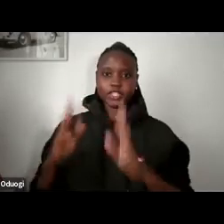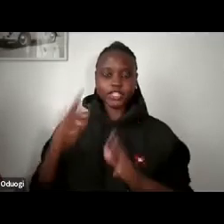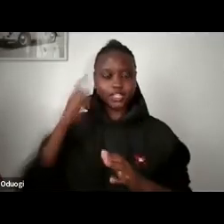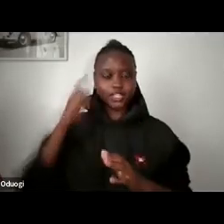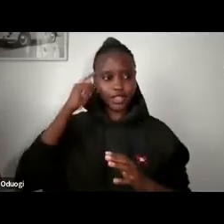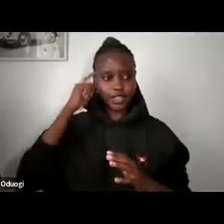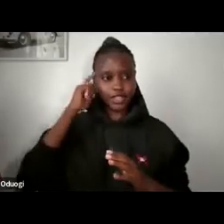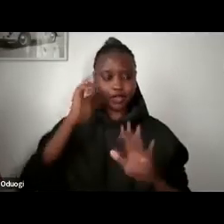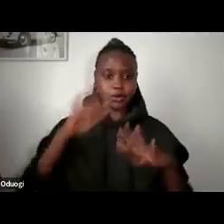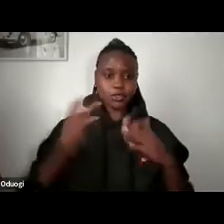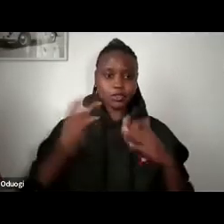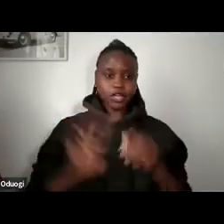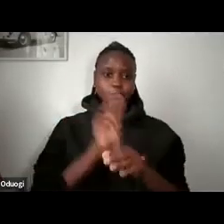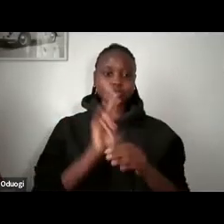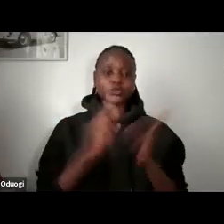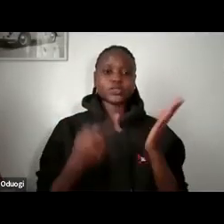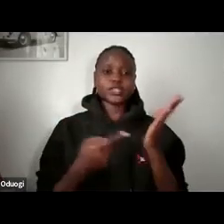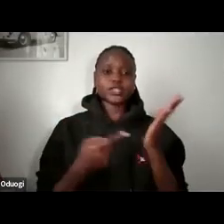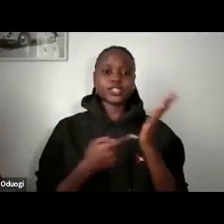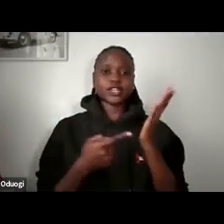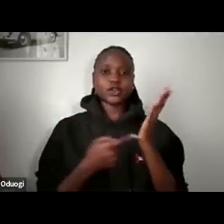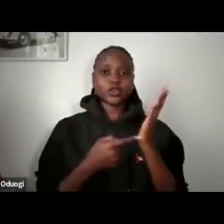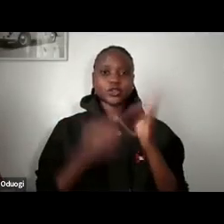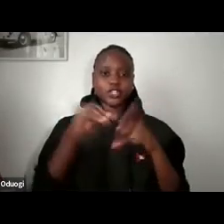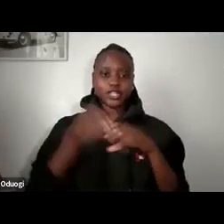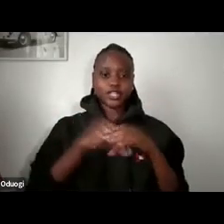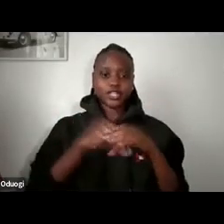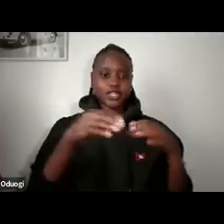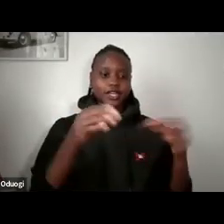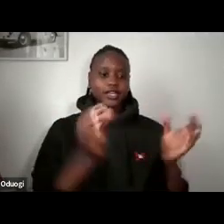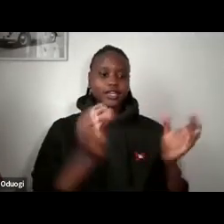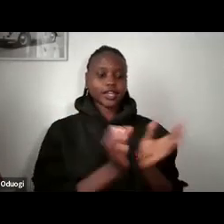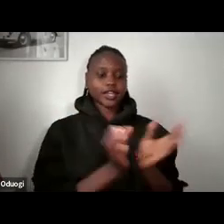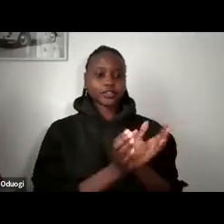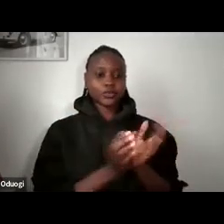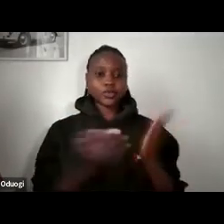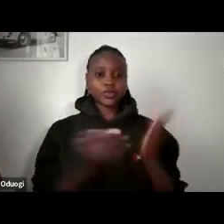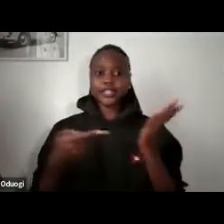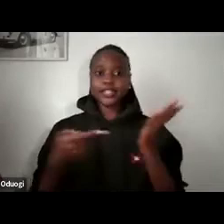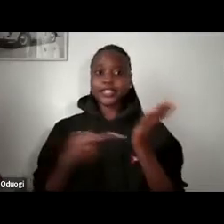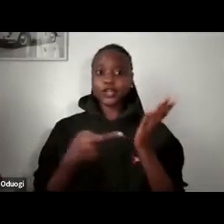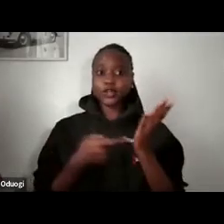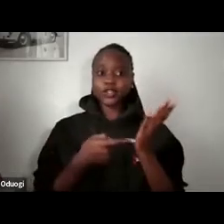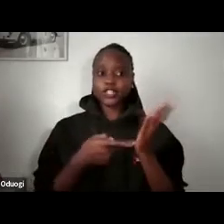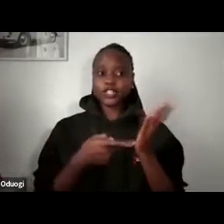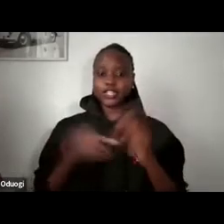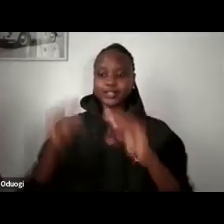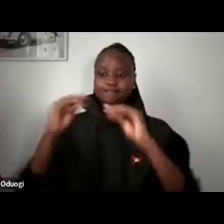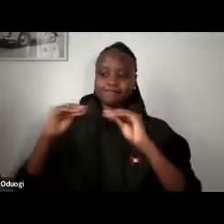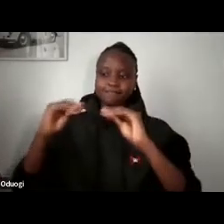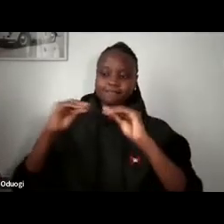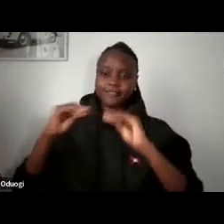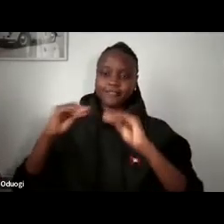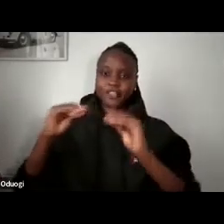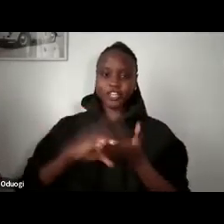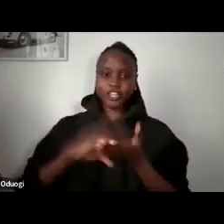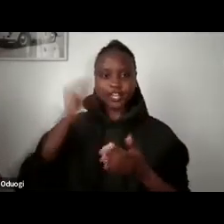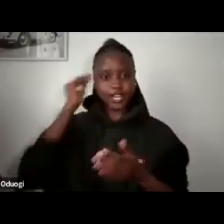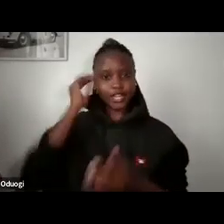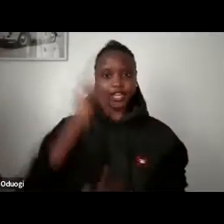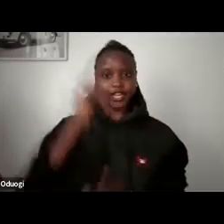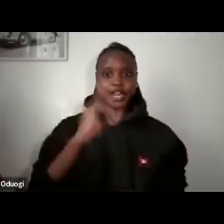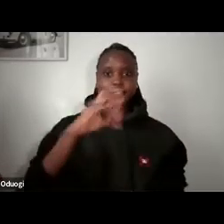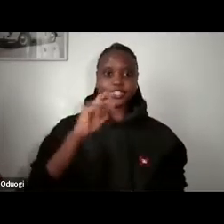use technology in the classroom, technology in teaching and learning, ICT in teaching and learning. And